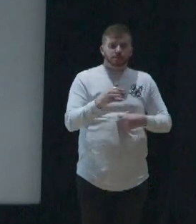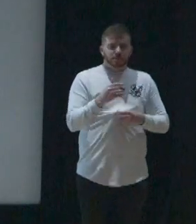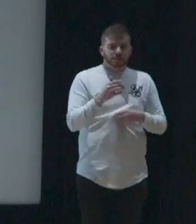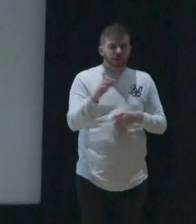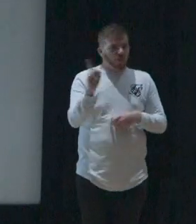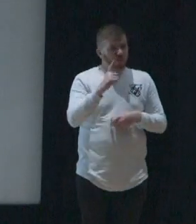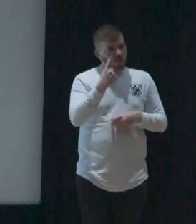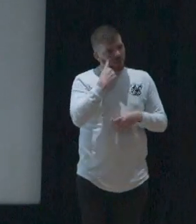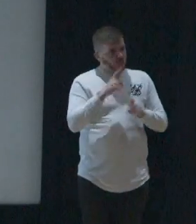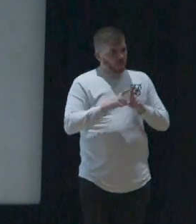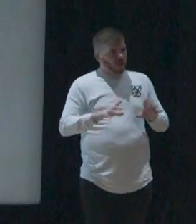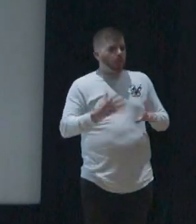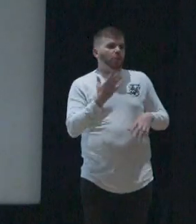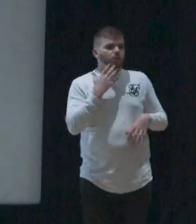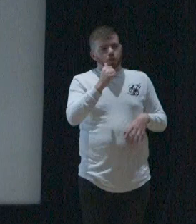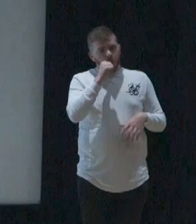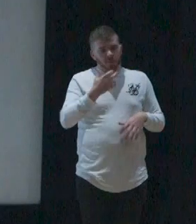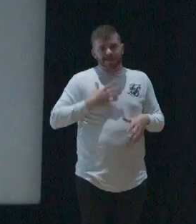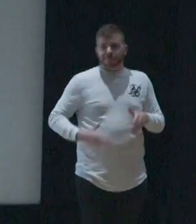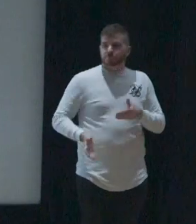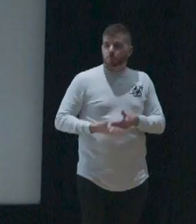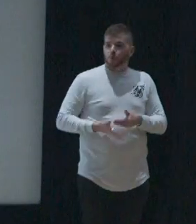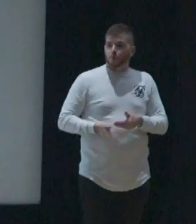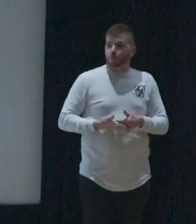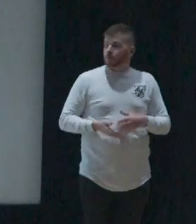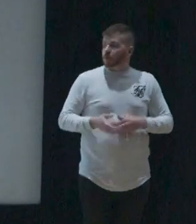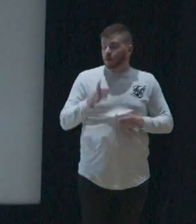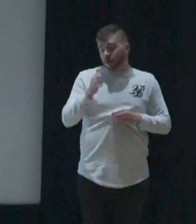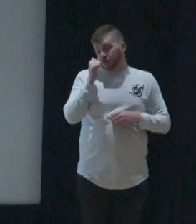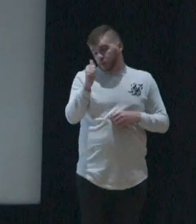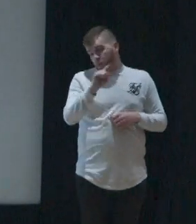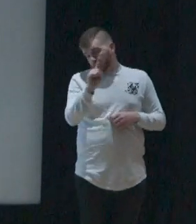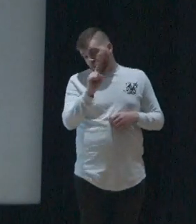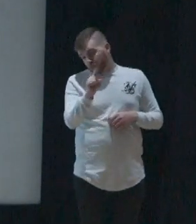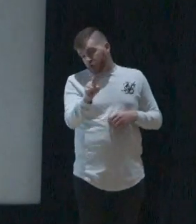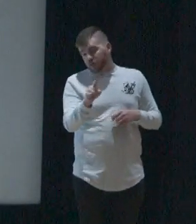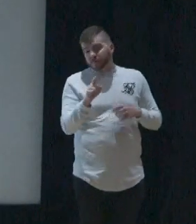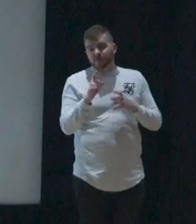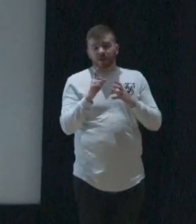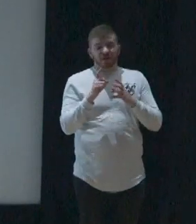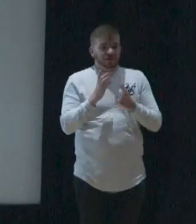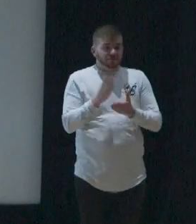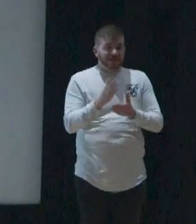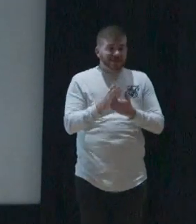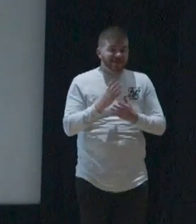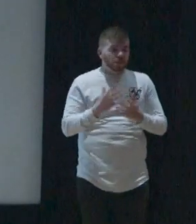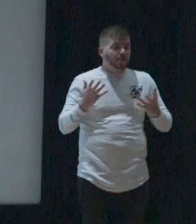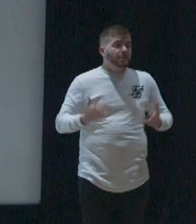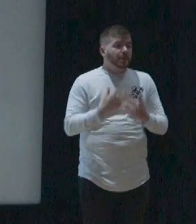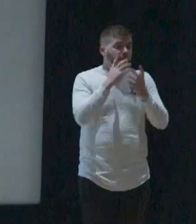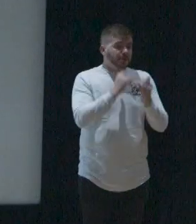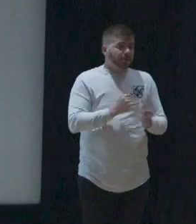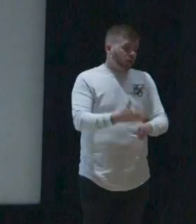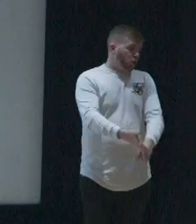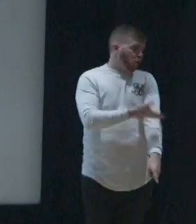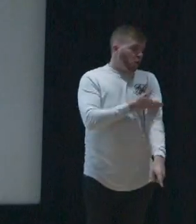what does it look like when you know you need more? Yes, that's a good question. Basically, we playtested a very early